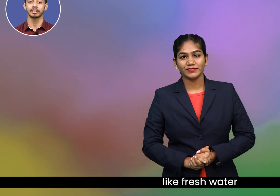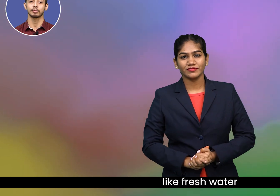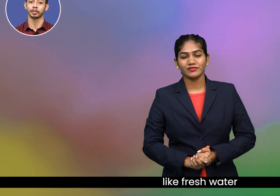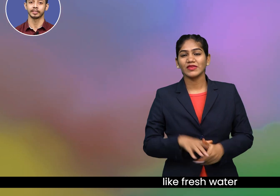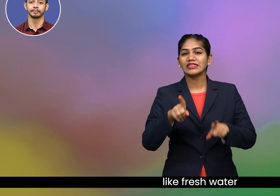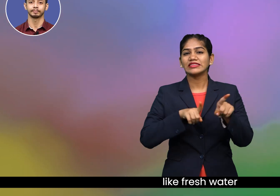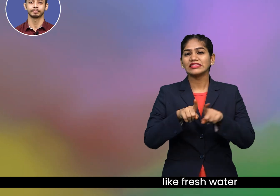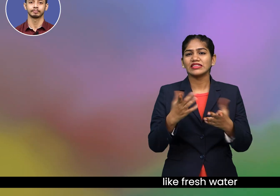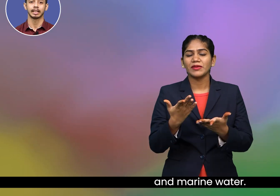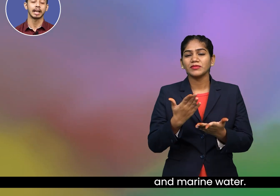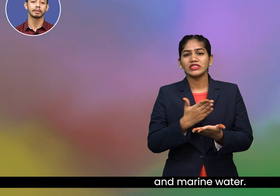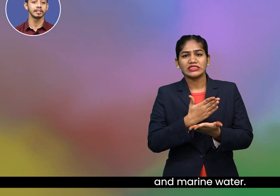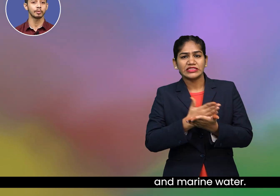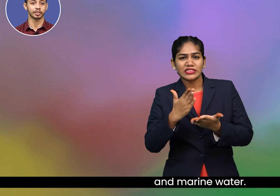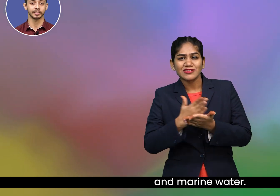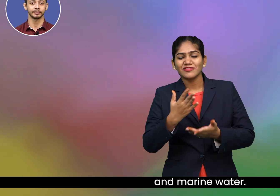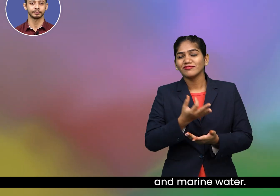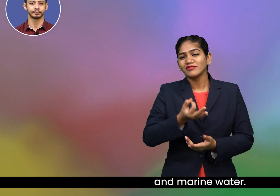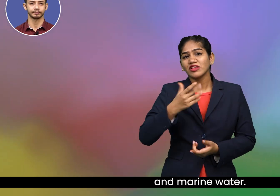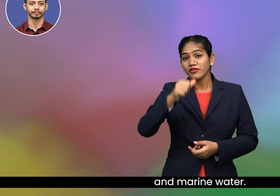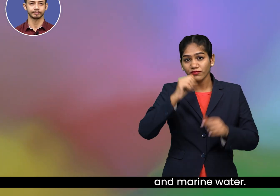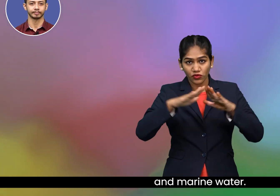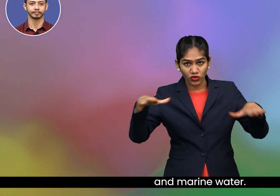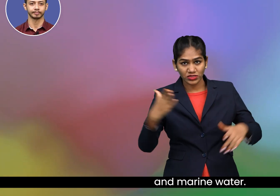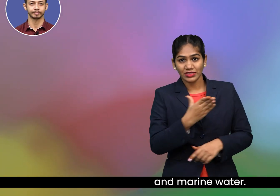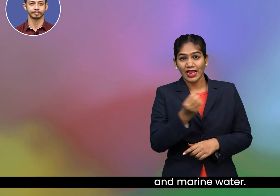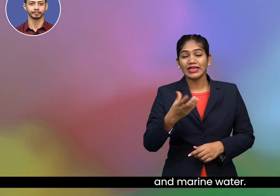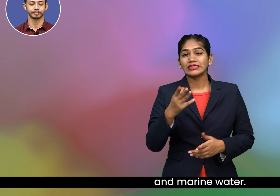like fresh water and marine water